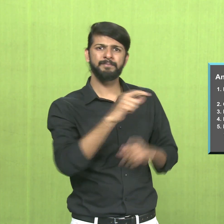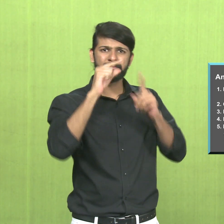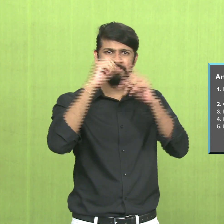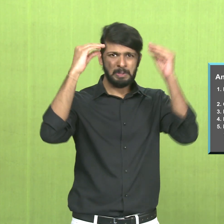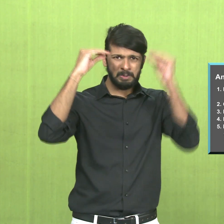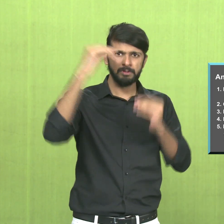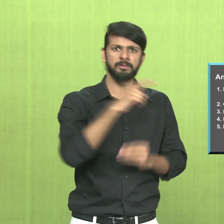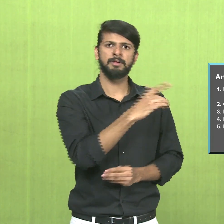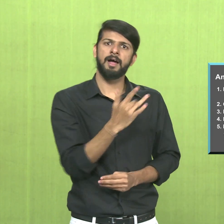Answer number 4,